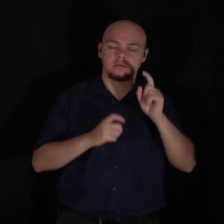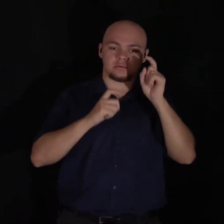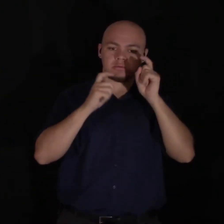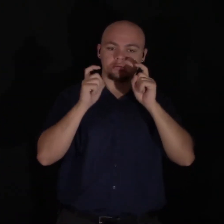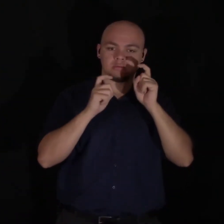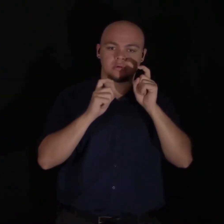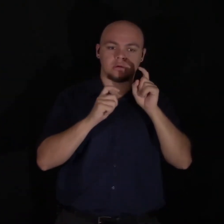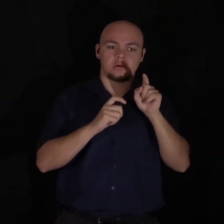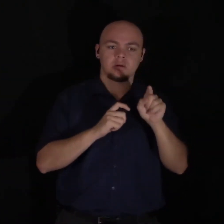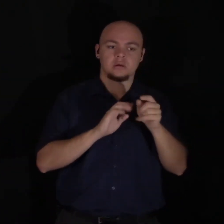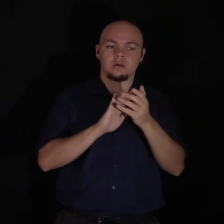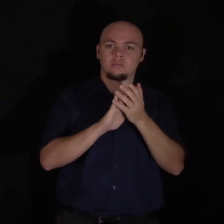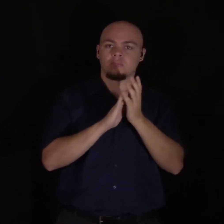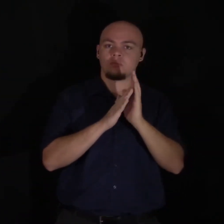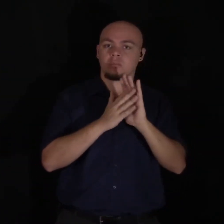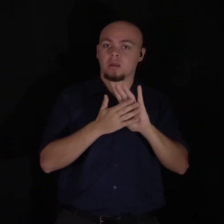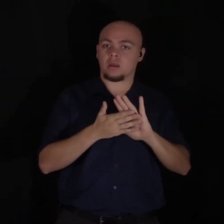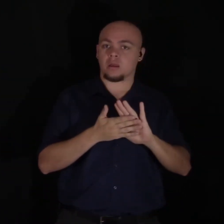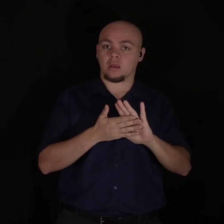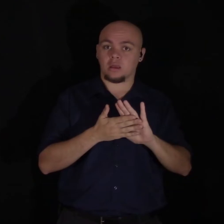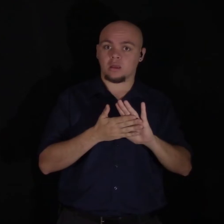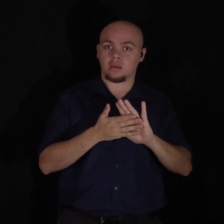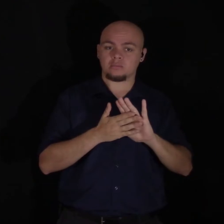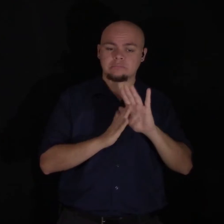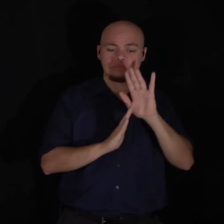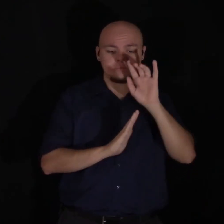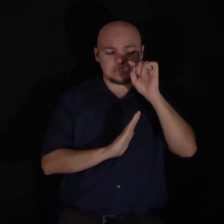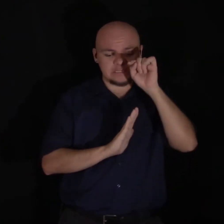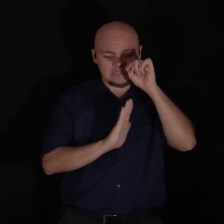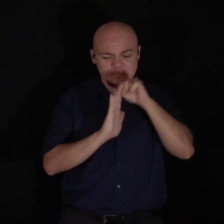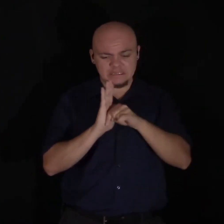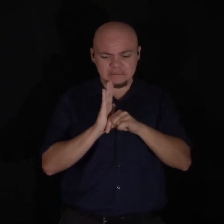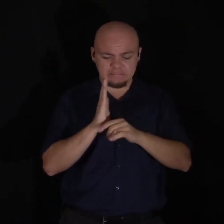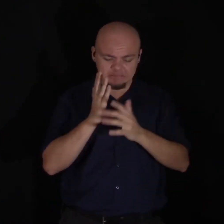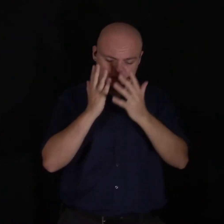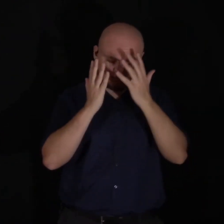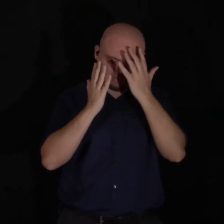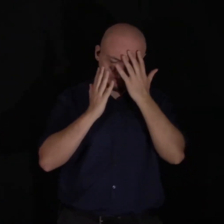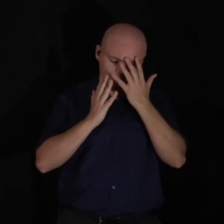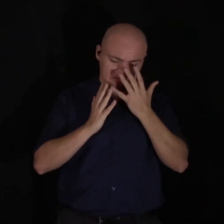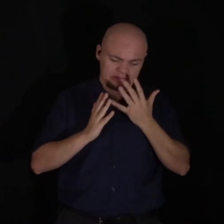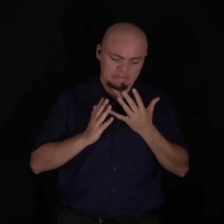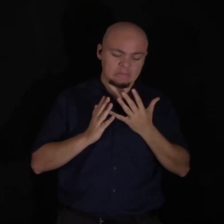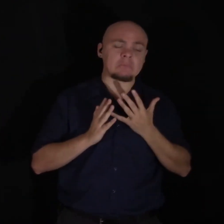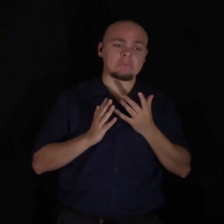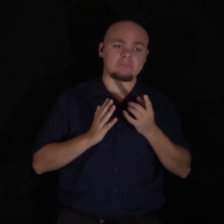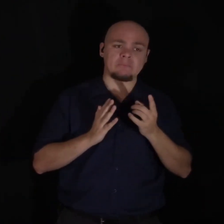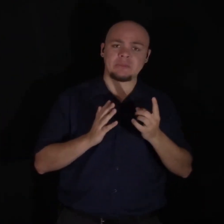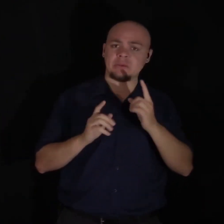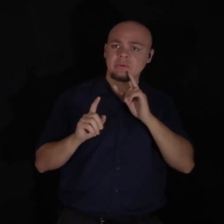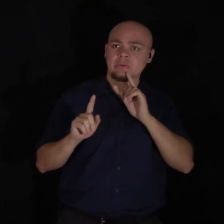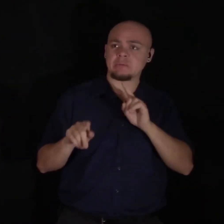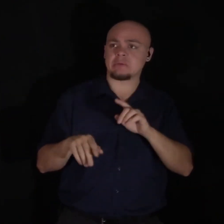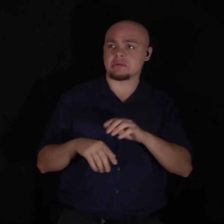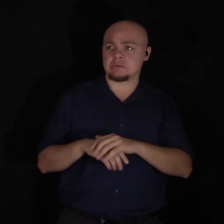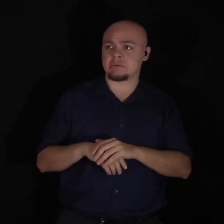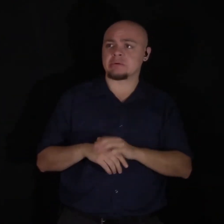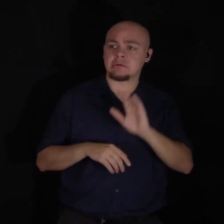assumed an aspect of the deepest gloom, and he replied, "To seek one who